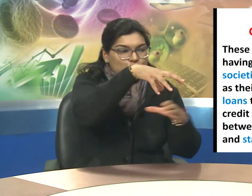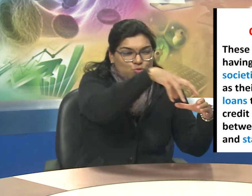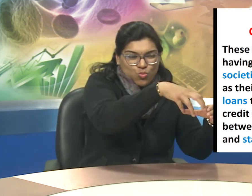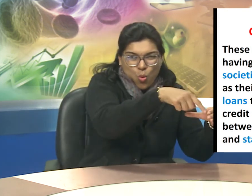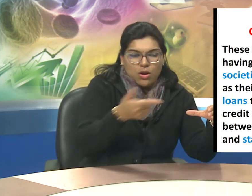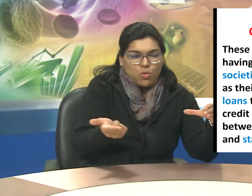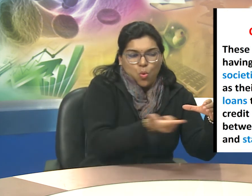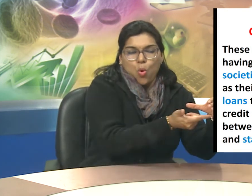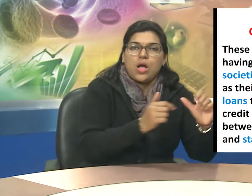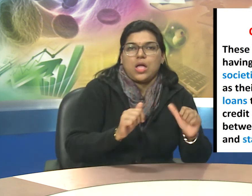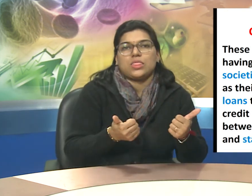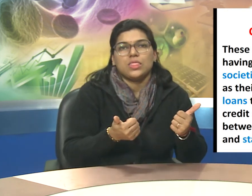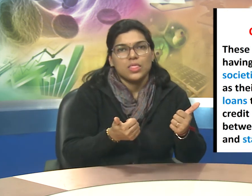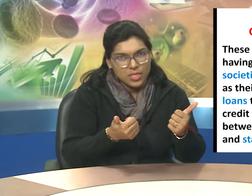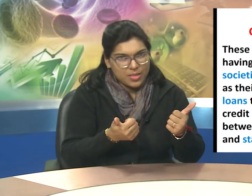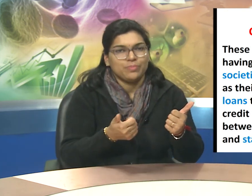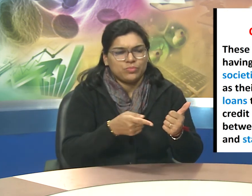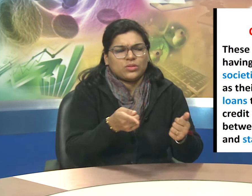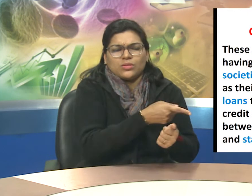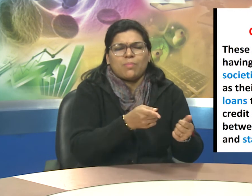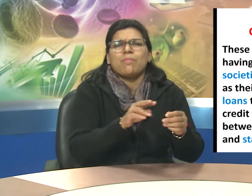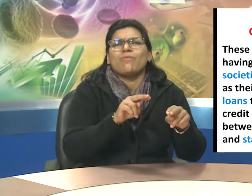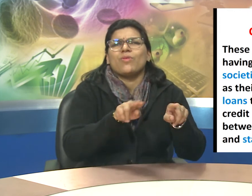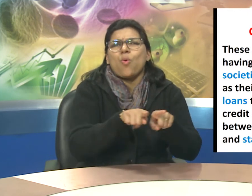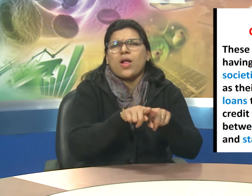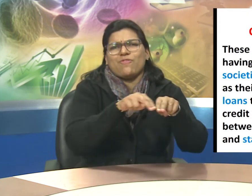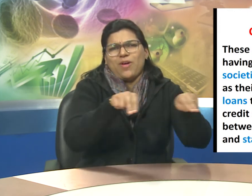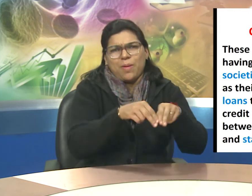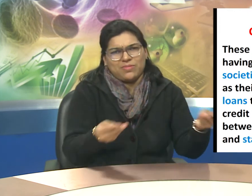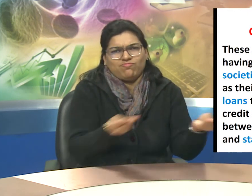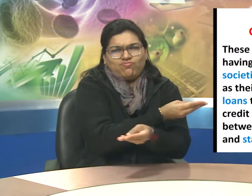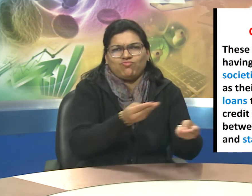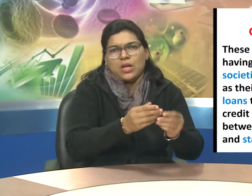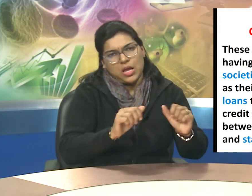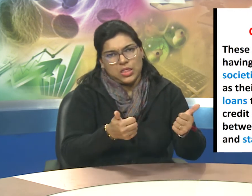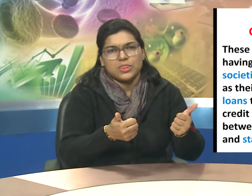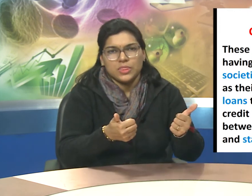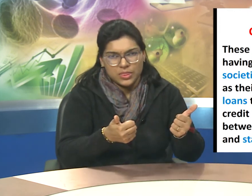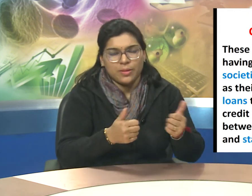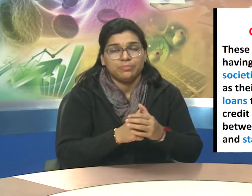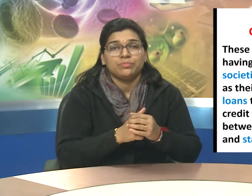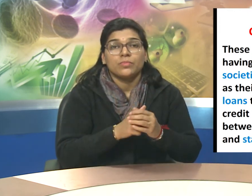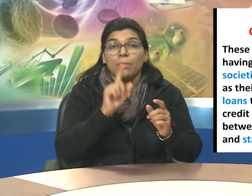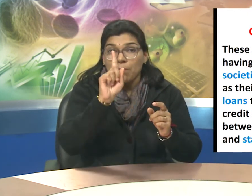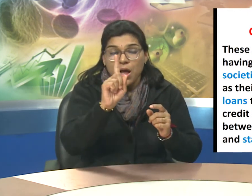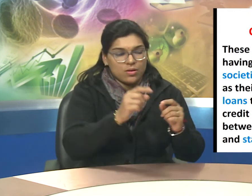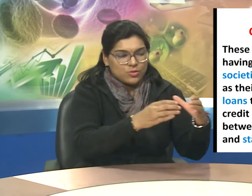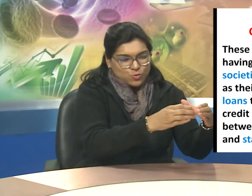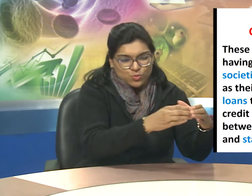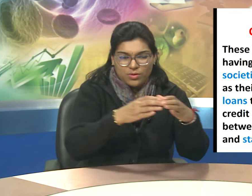And they function as a link between the smaller bank, which is the